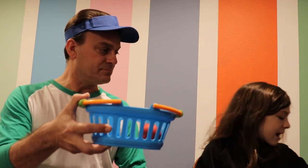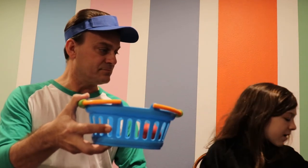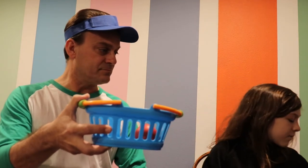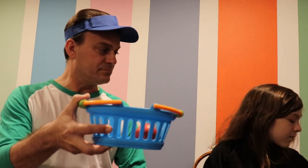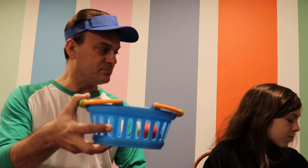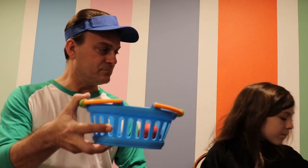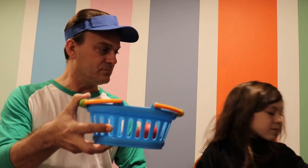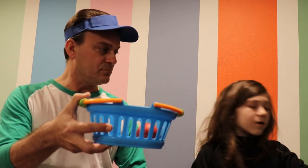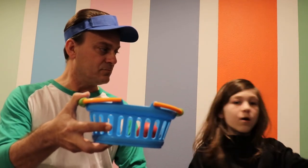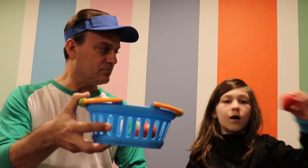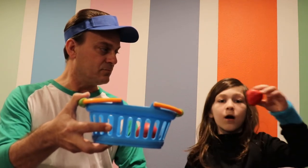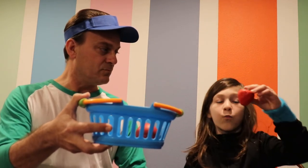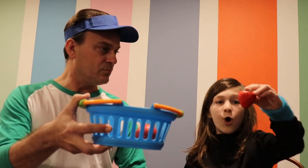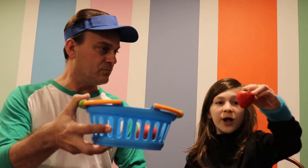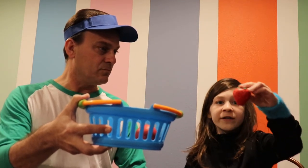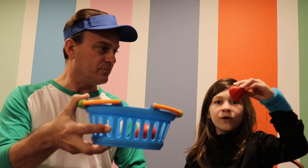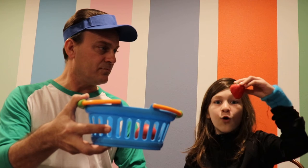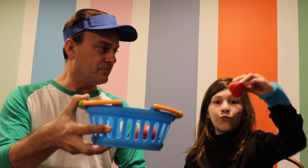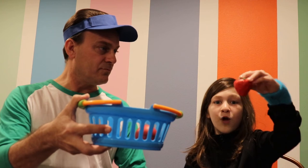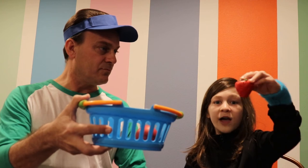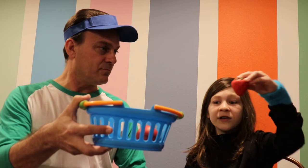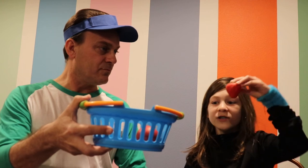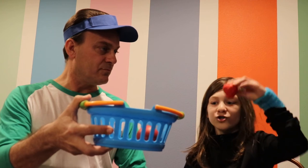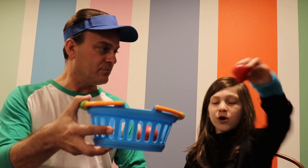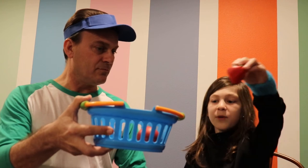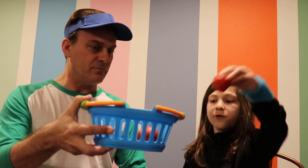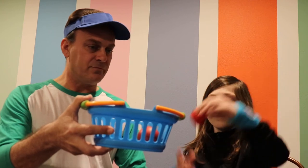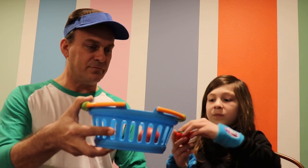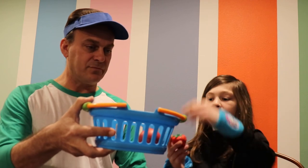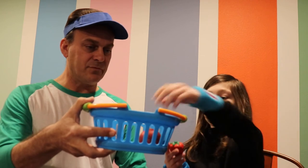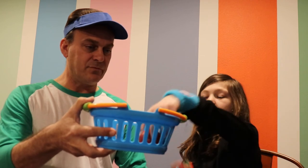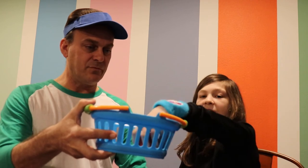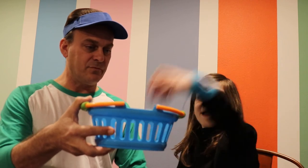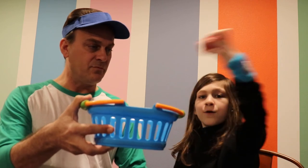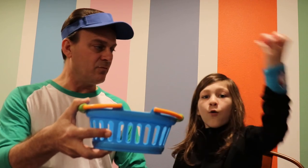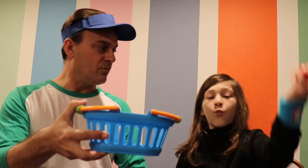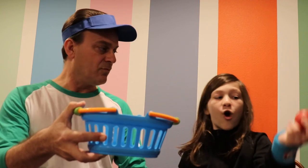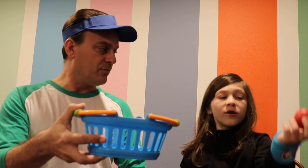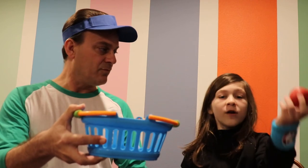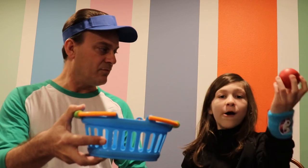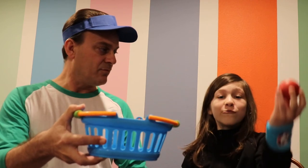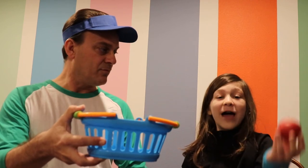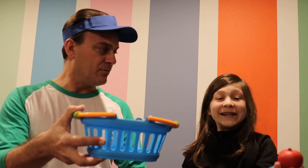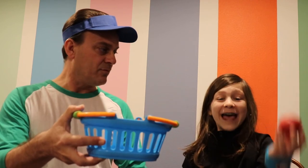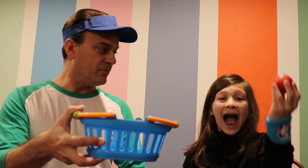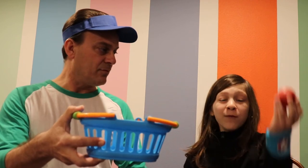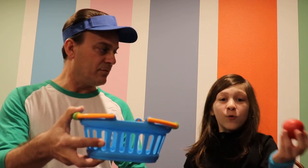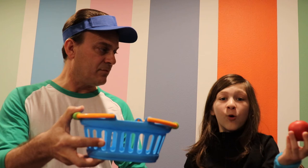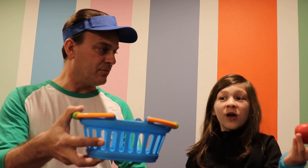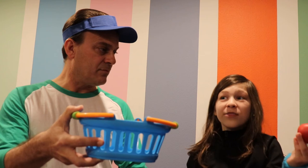have 1 red strawberry. We had 1 red apple, then we